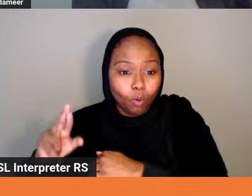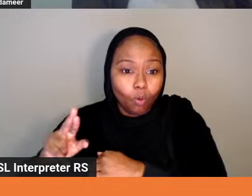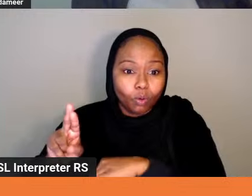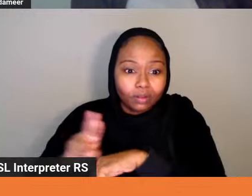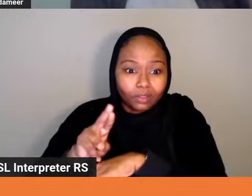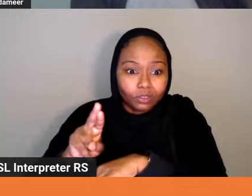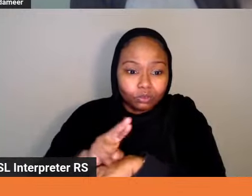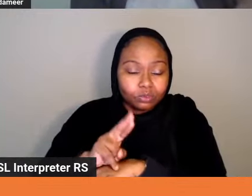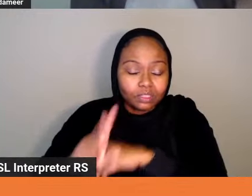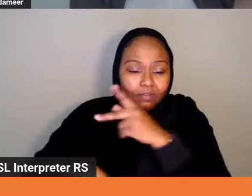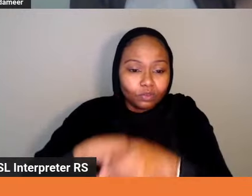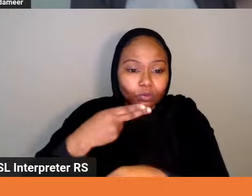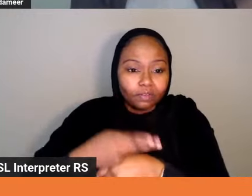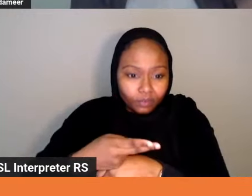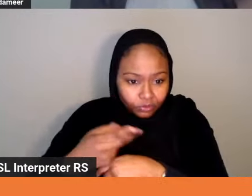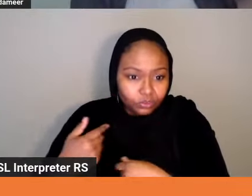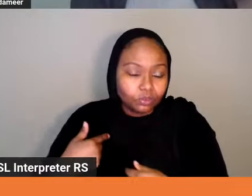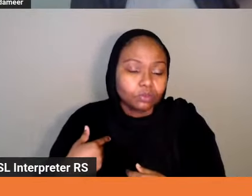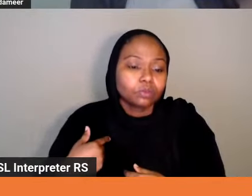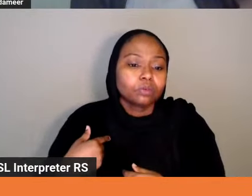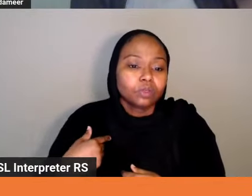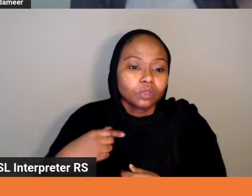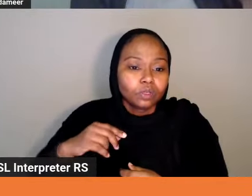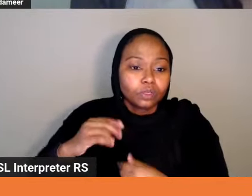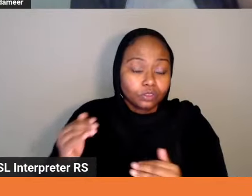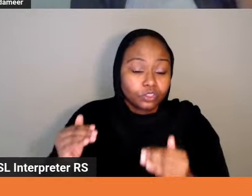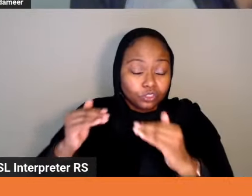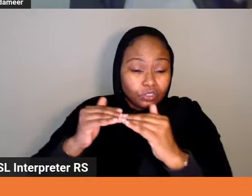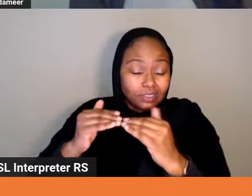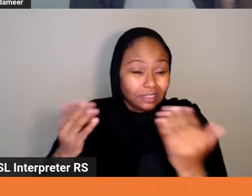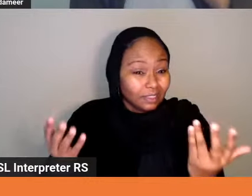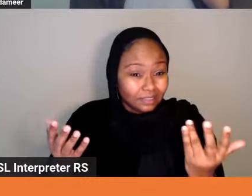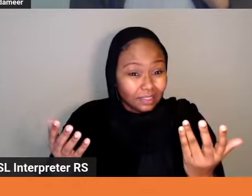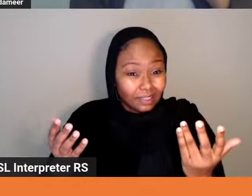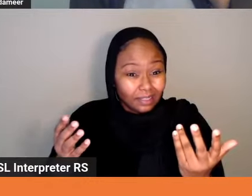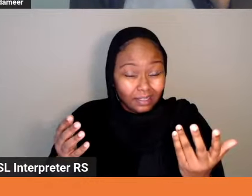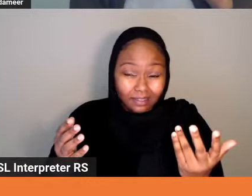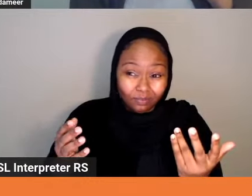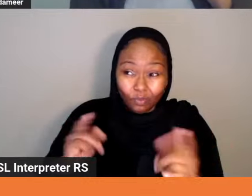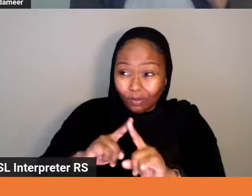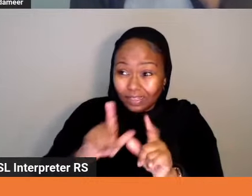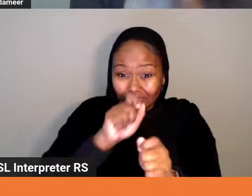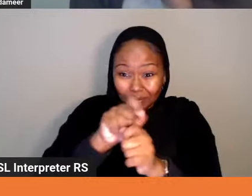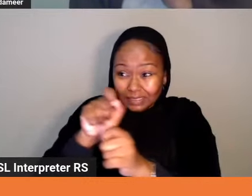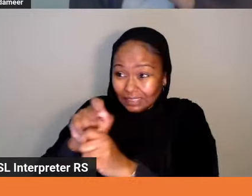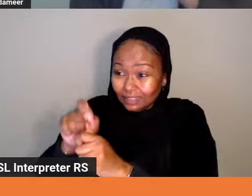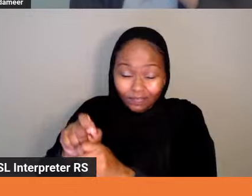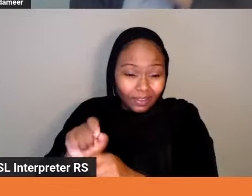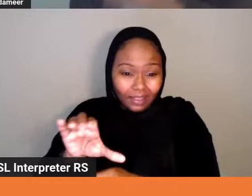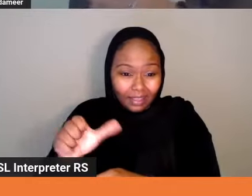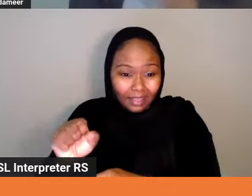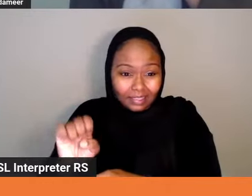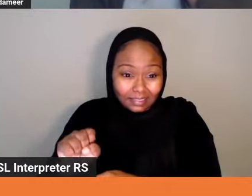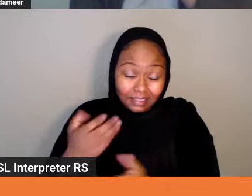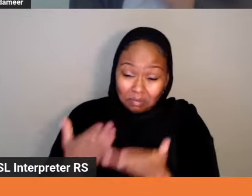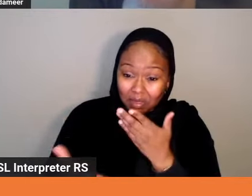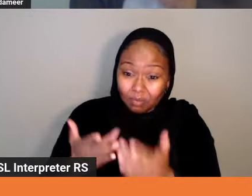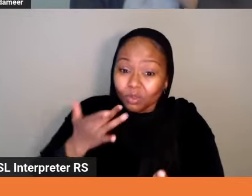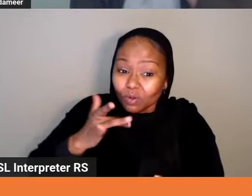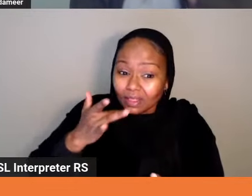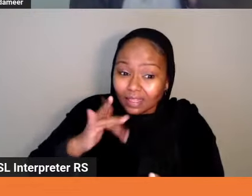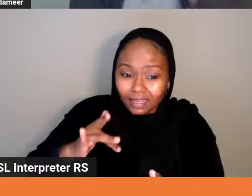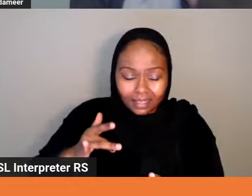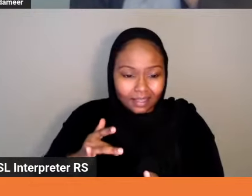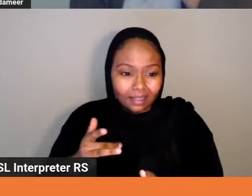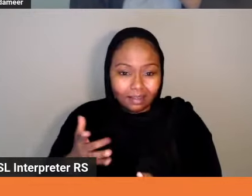jurisdiction in the context of the Palestinian cases, because maybe you were lucky as a center, as